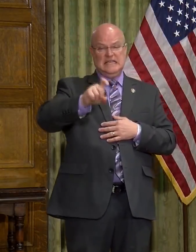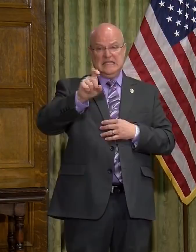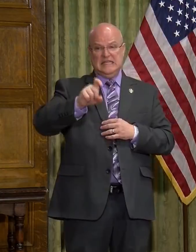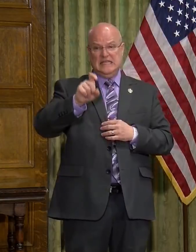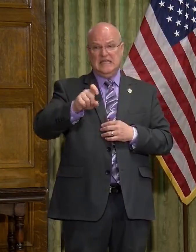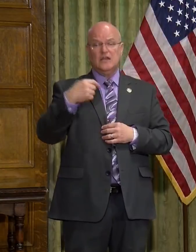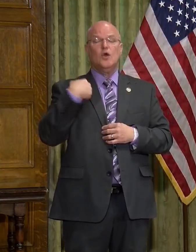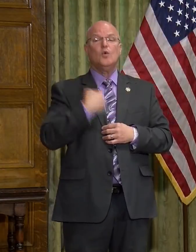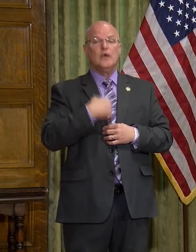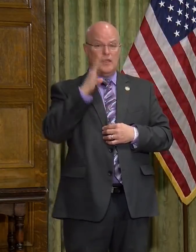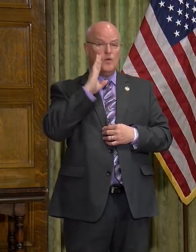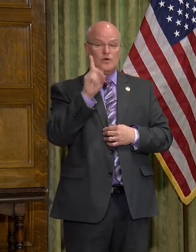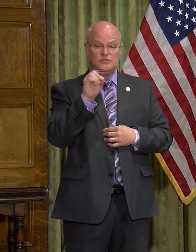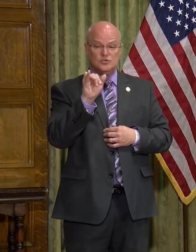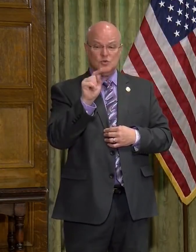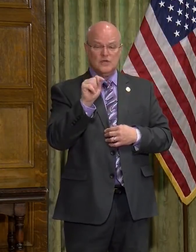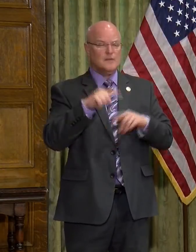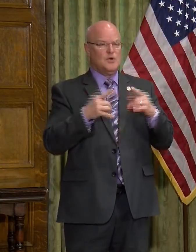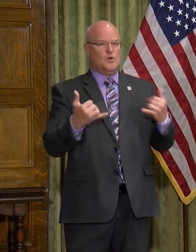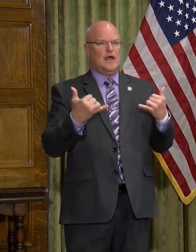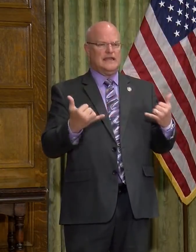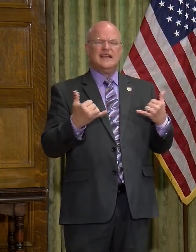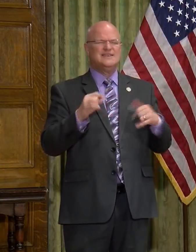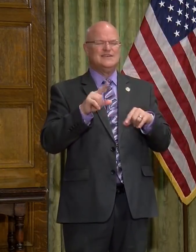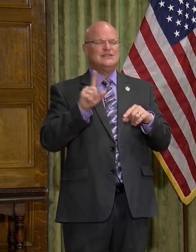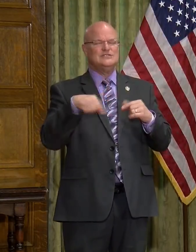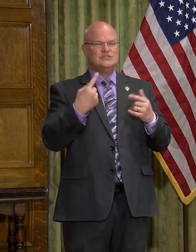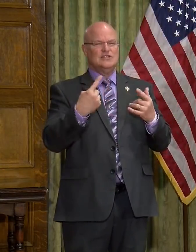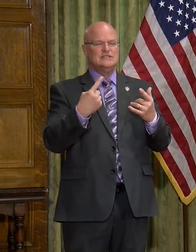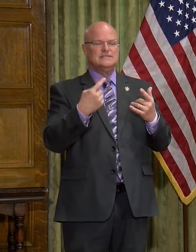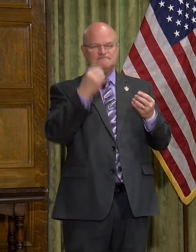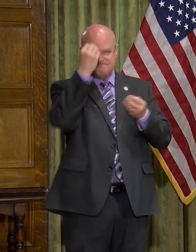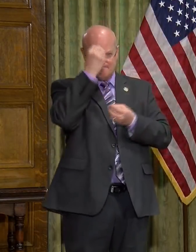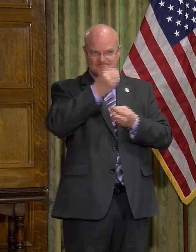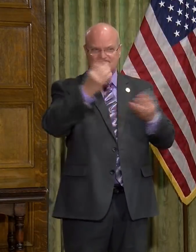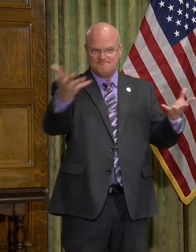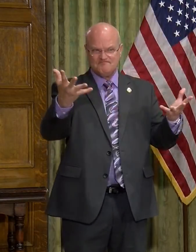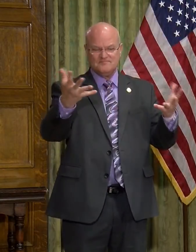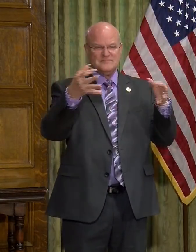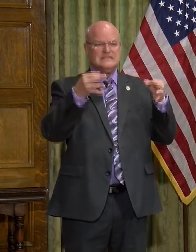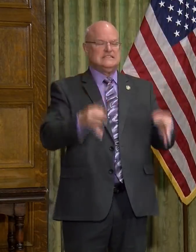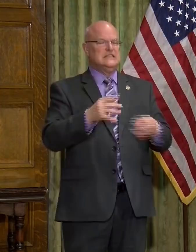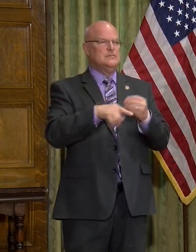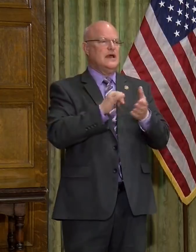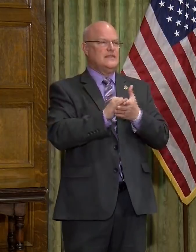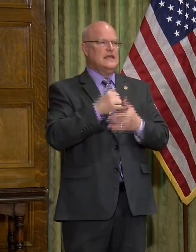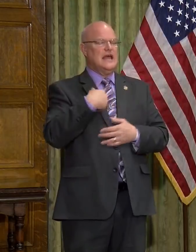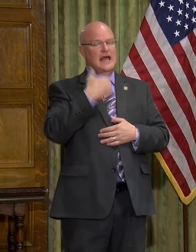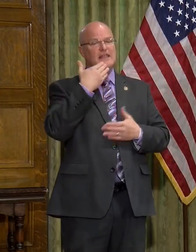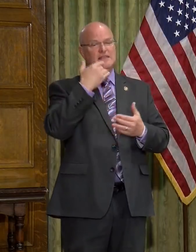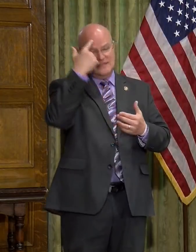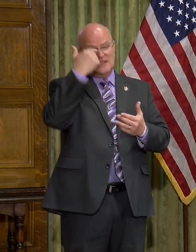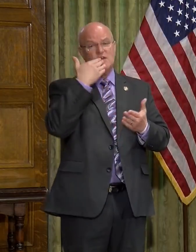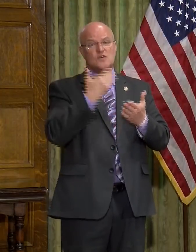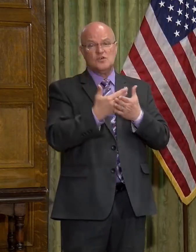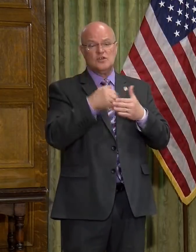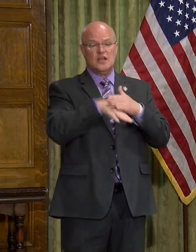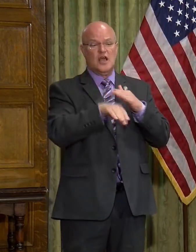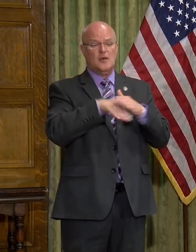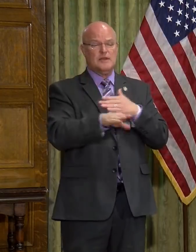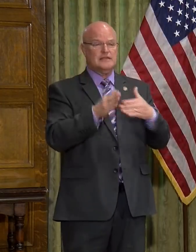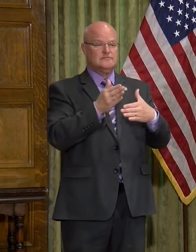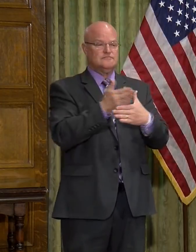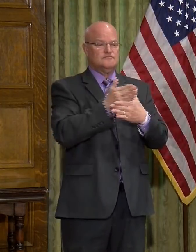it, we will do it, but right now there is a practical moratorium, and so I think there's a good accommodation